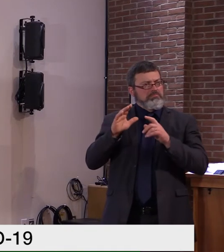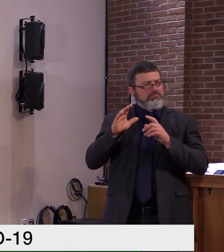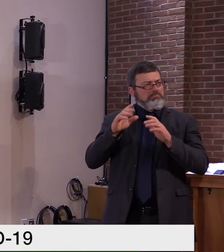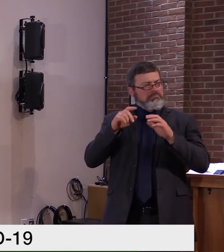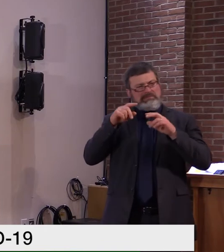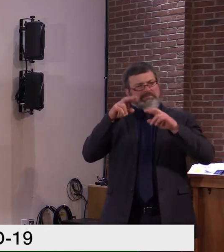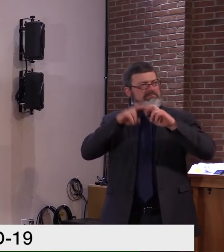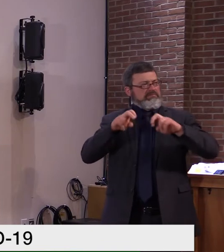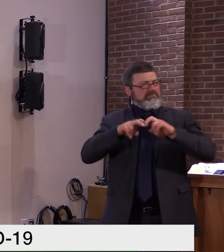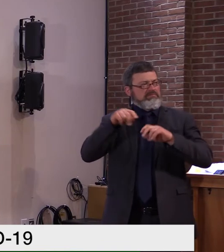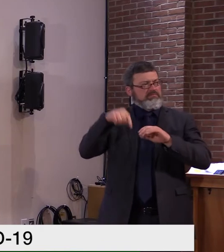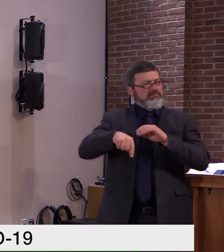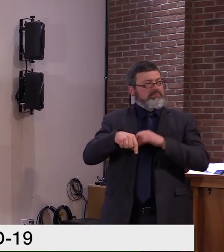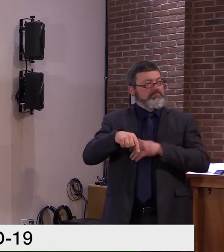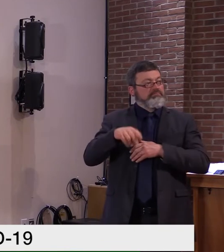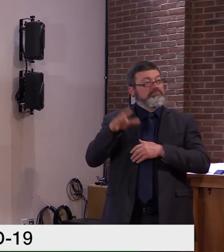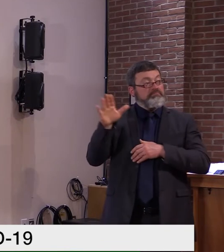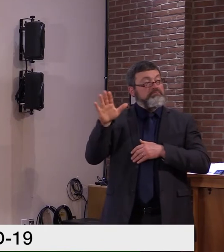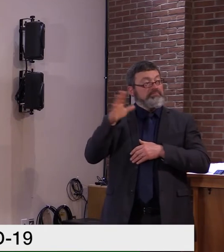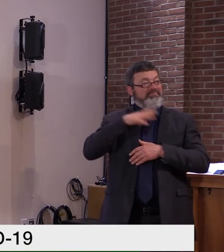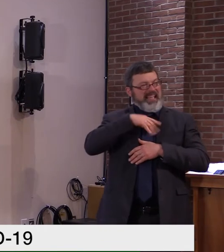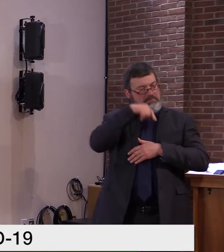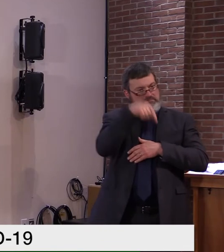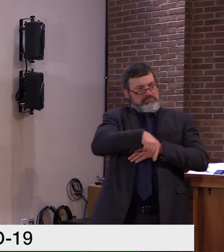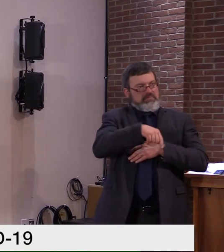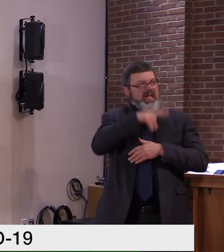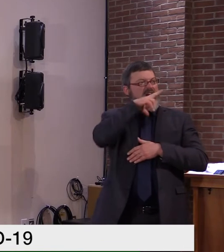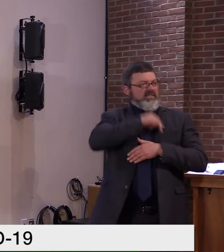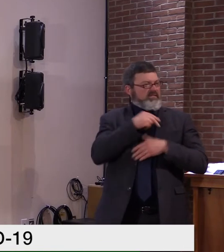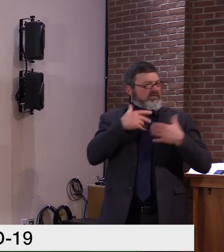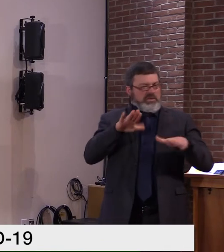place for Christmas? Absolutely.